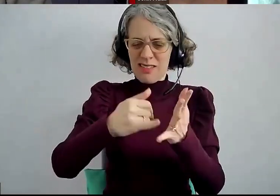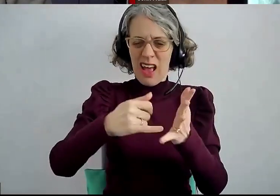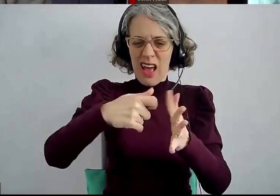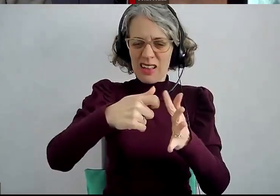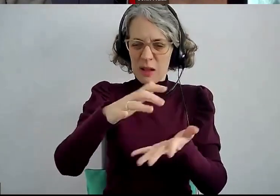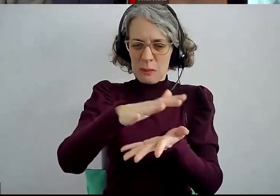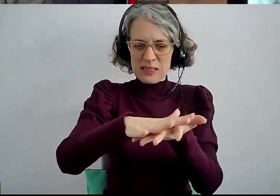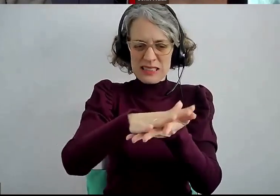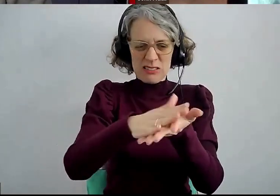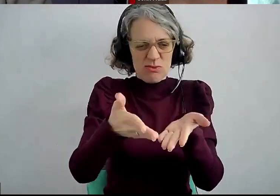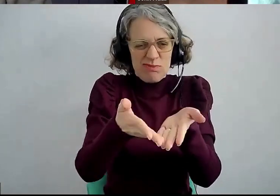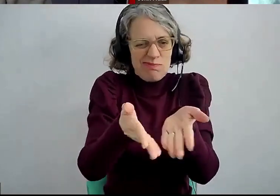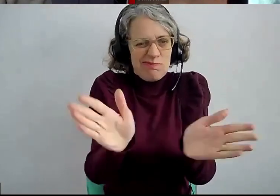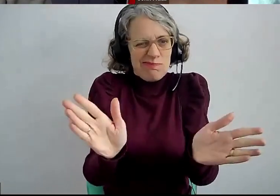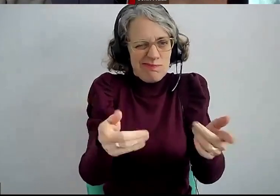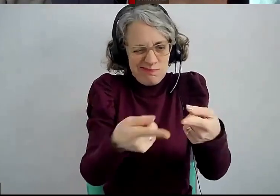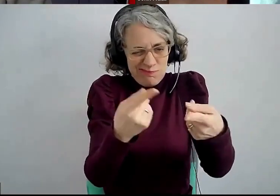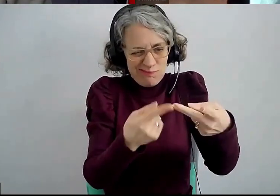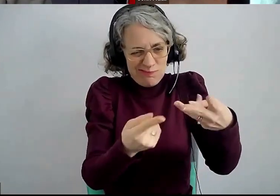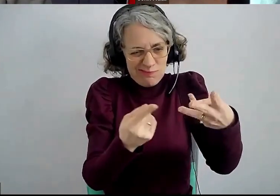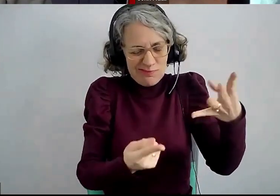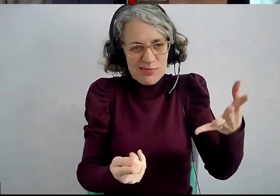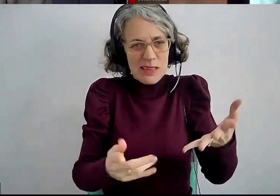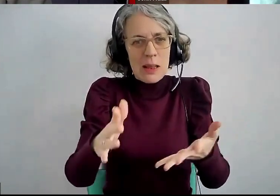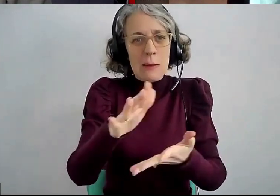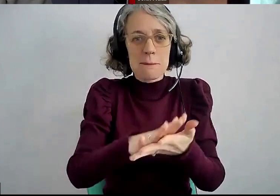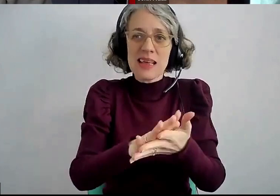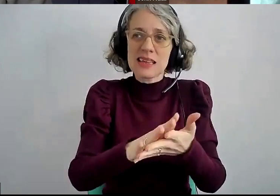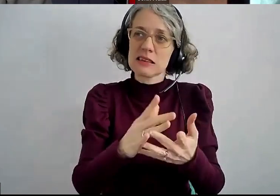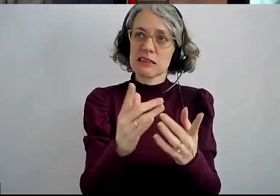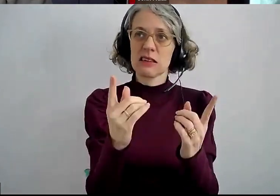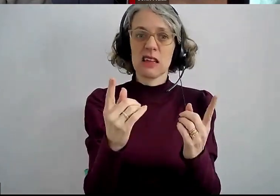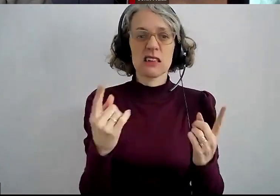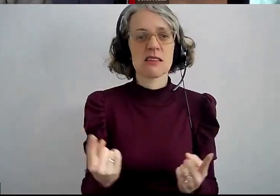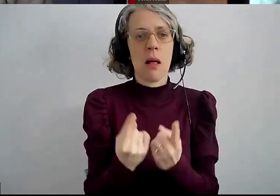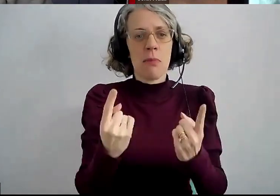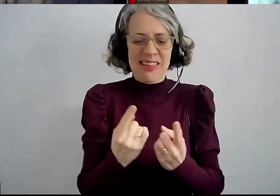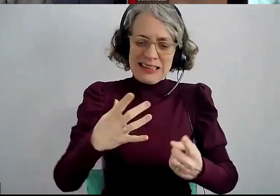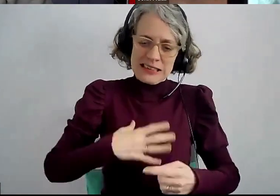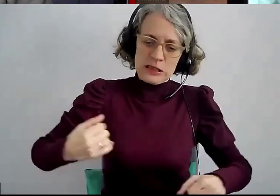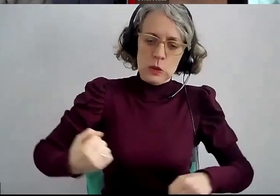in the English language. It means something that needs to be done.